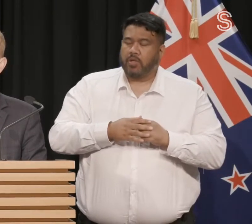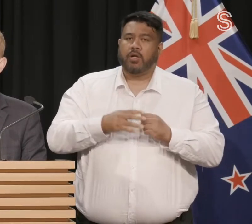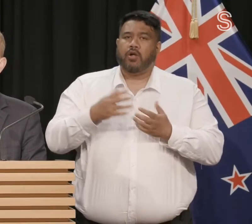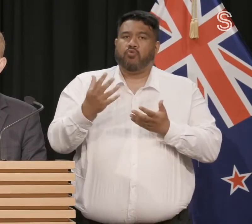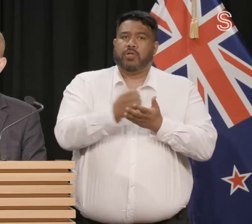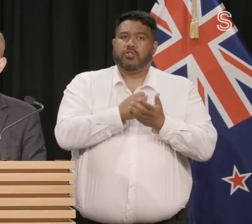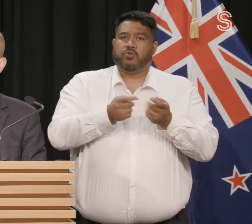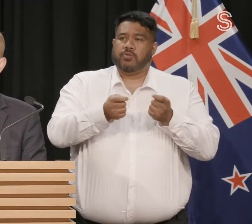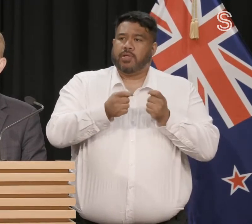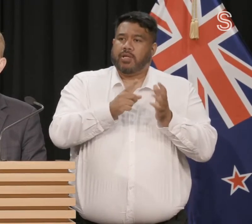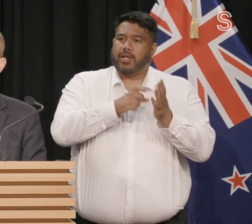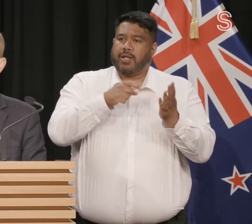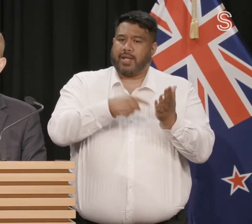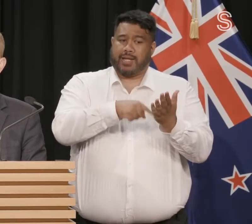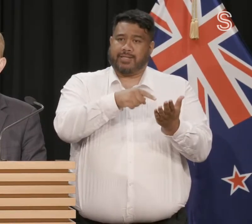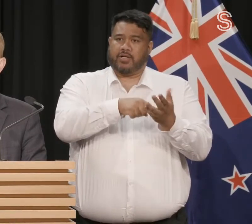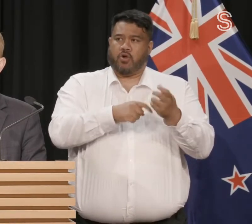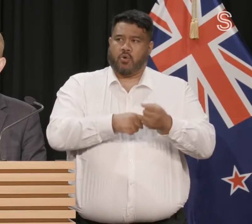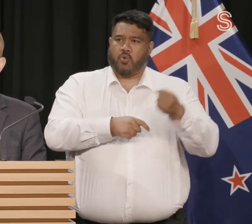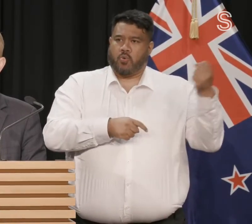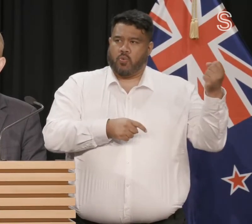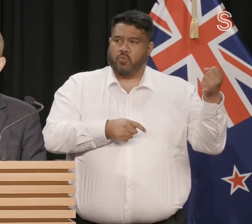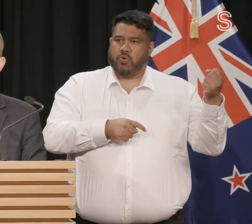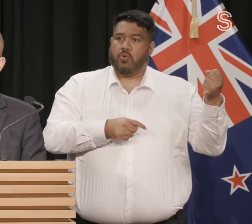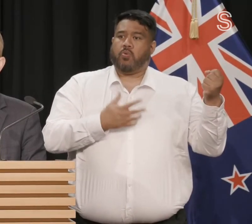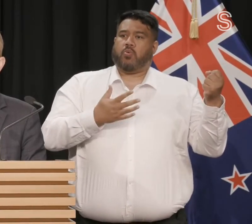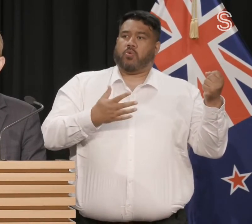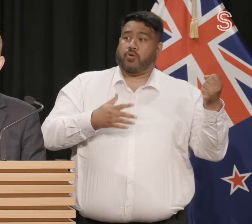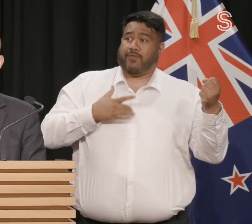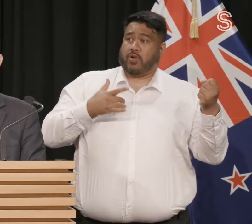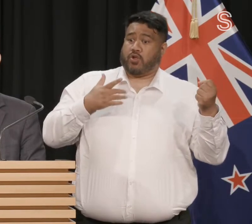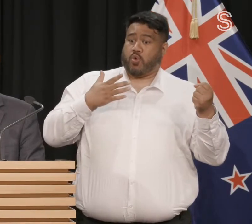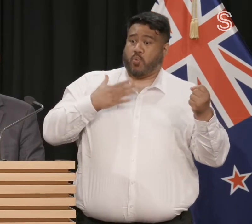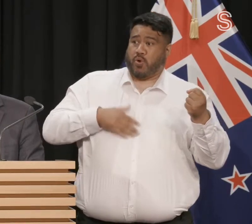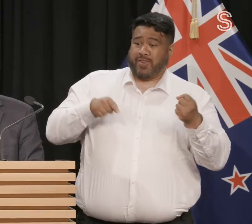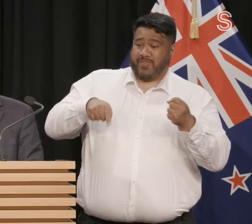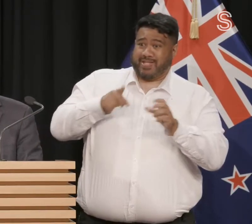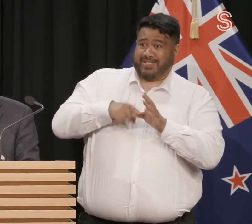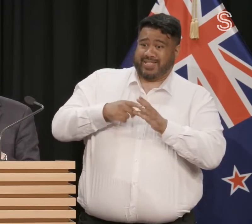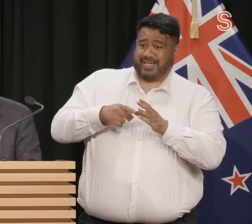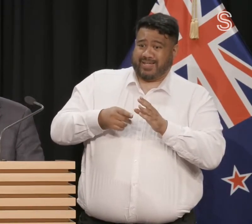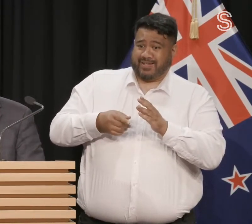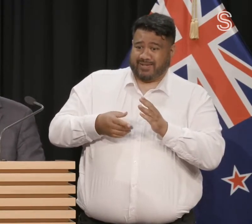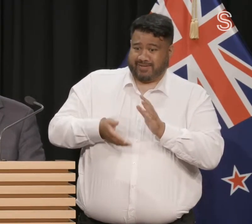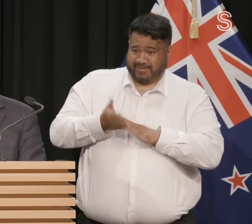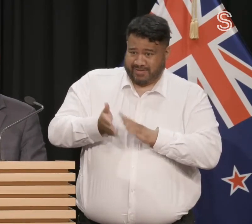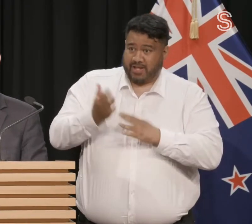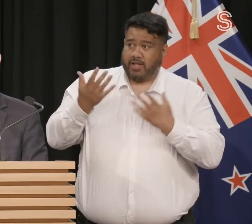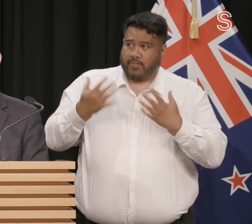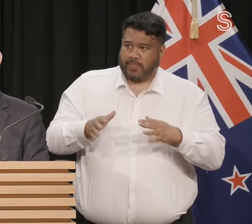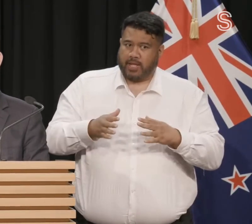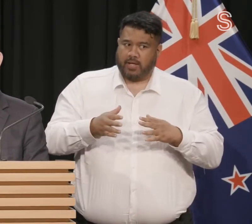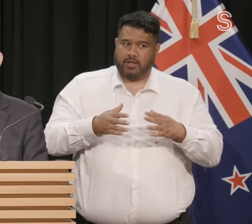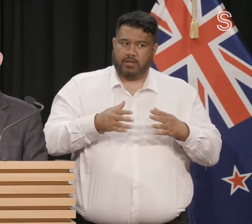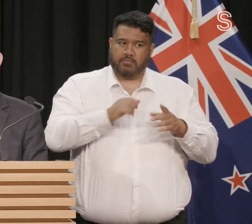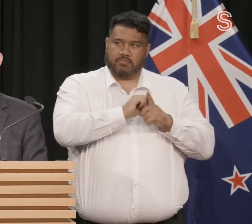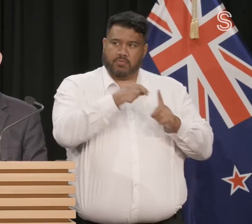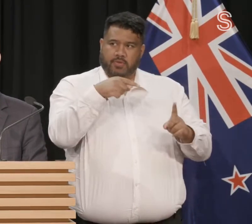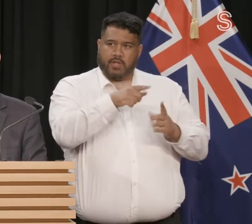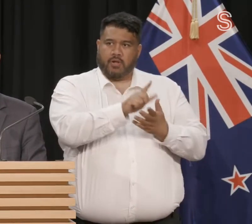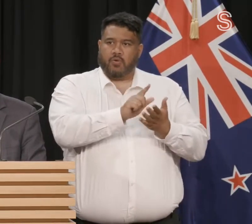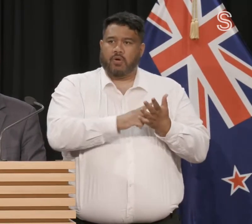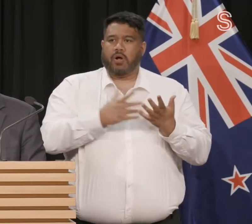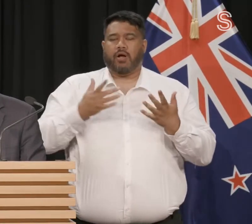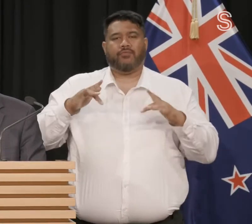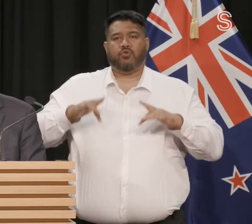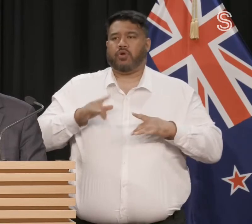put on the back foot. In light of this, is that something you want to get through this year? We haven't done that reprioritisation exercise, and I